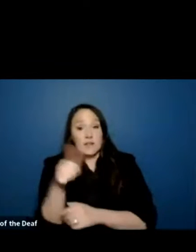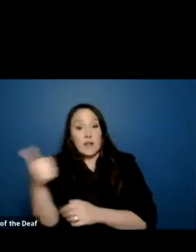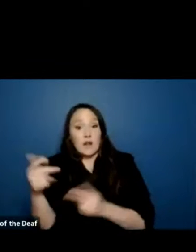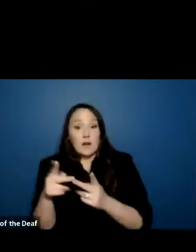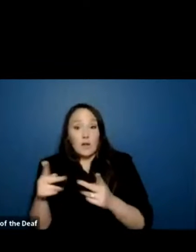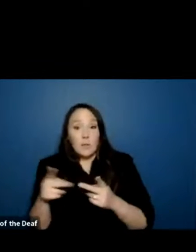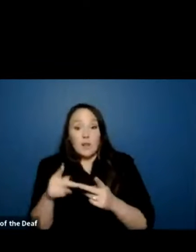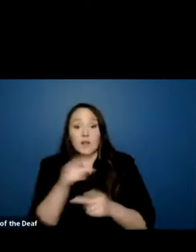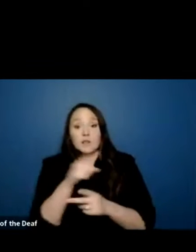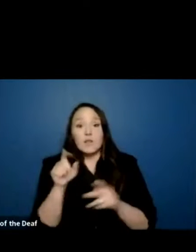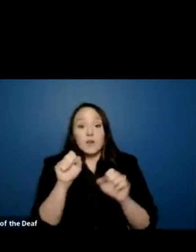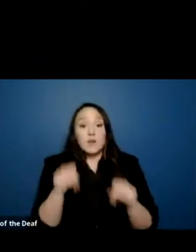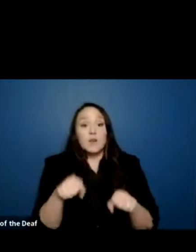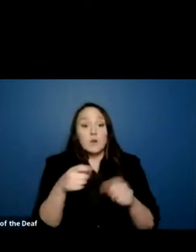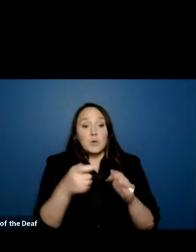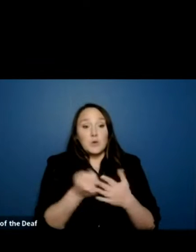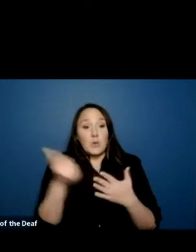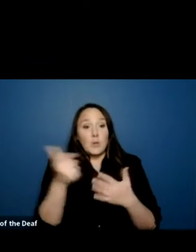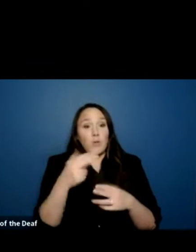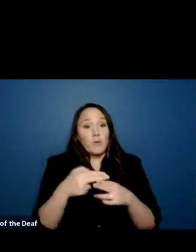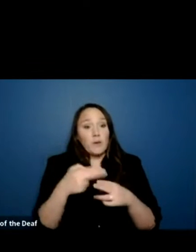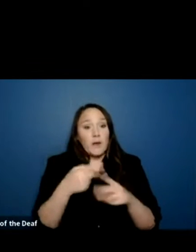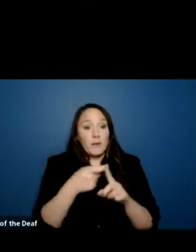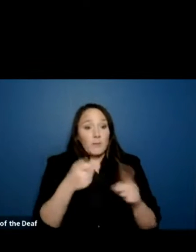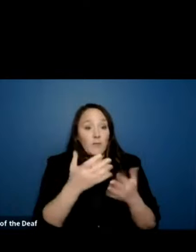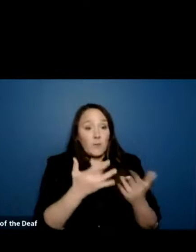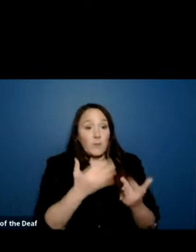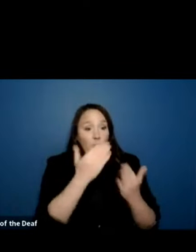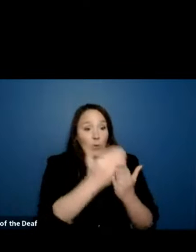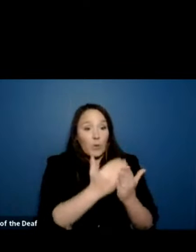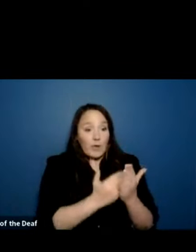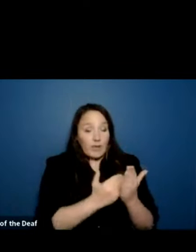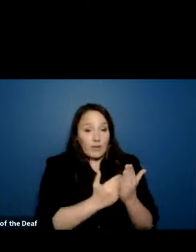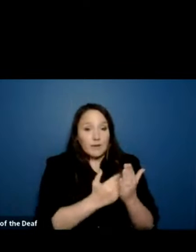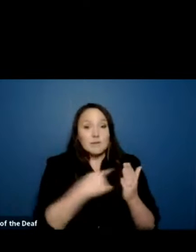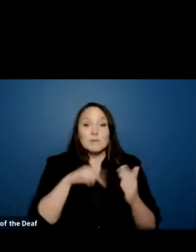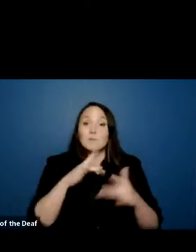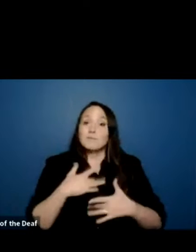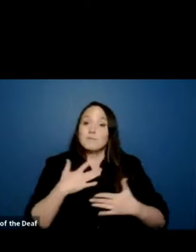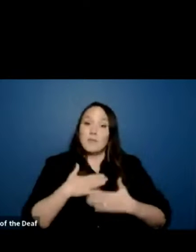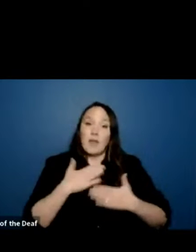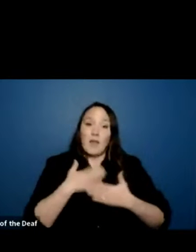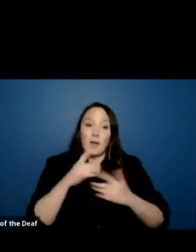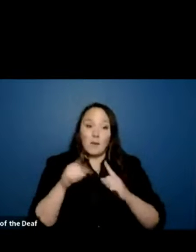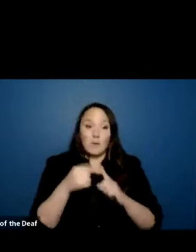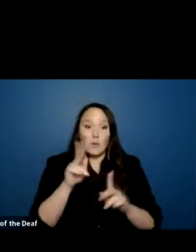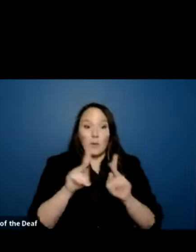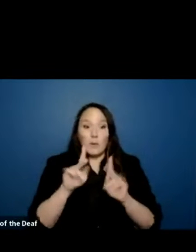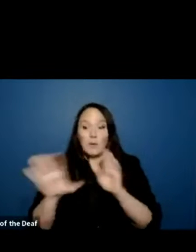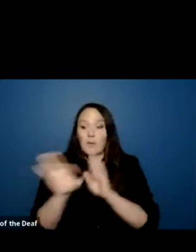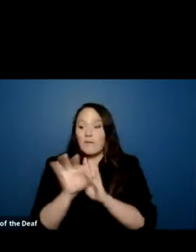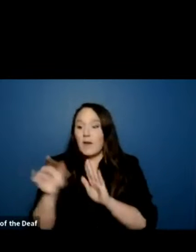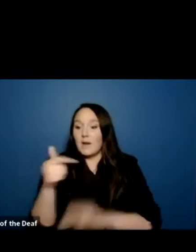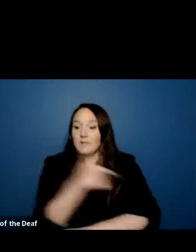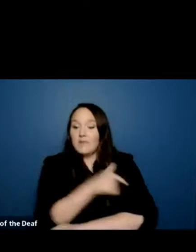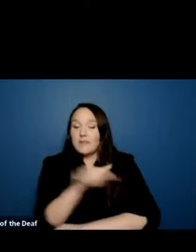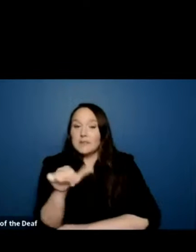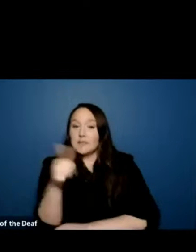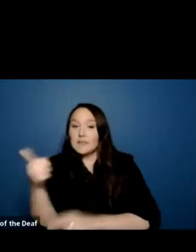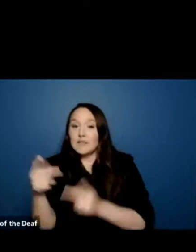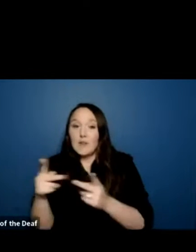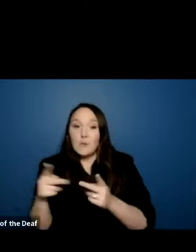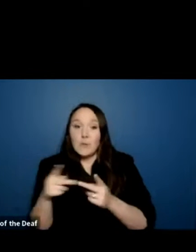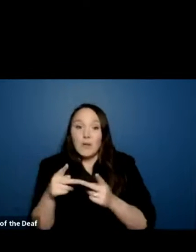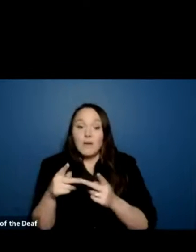you can remove your name from the wait list. We are happy when folks are able to find alternate vaccination